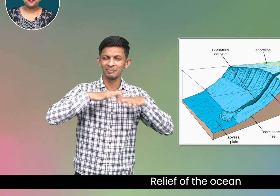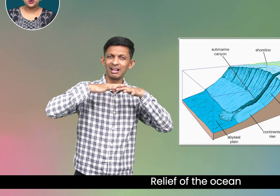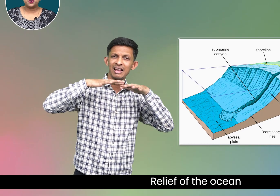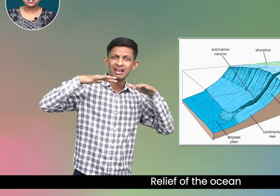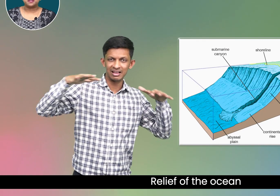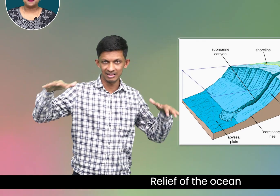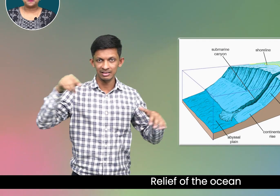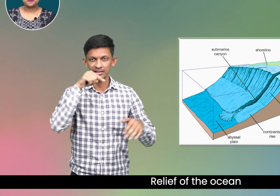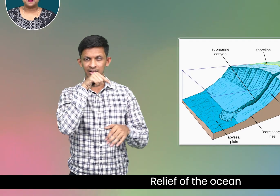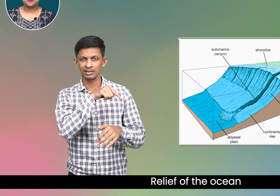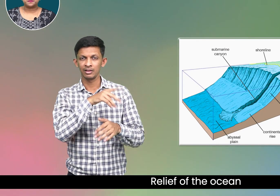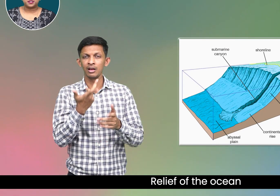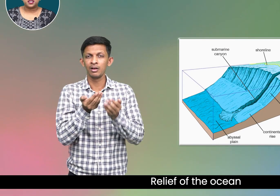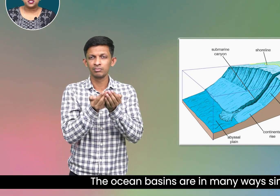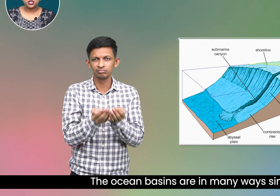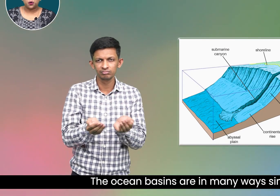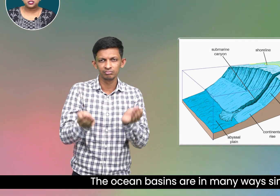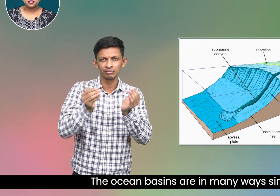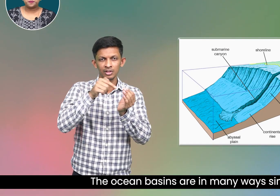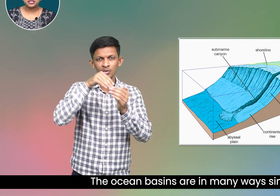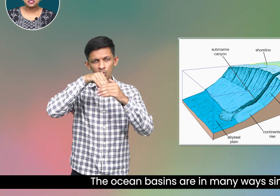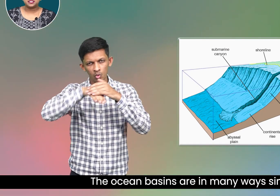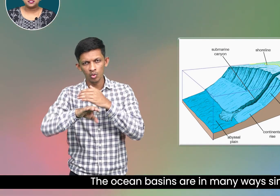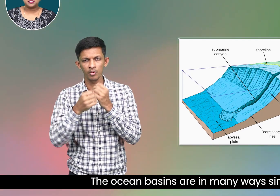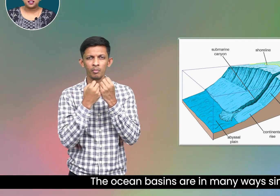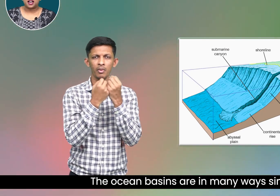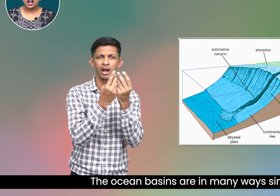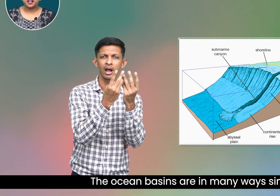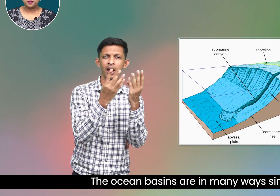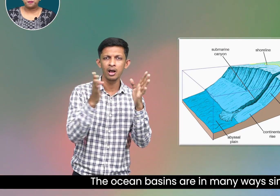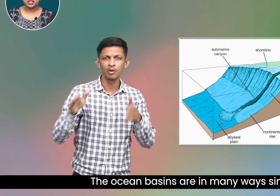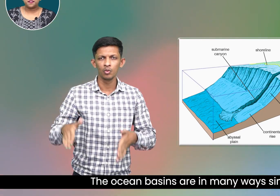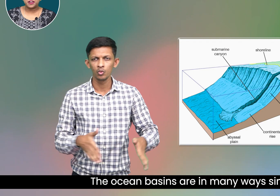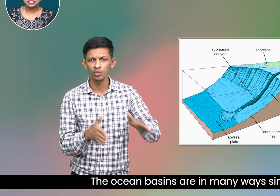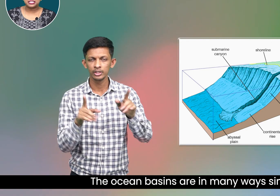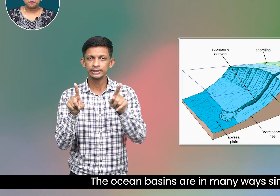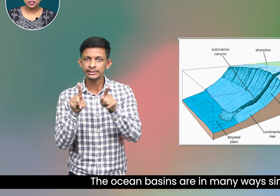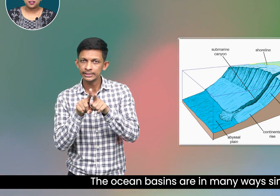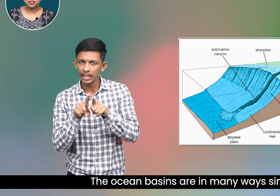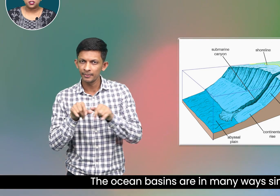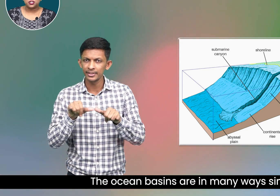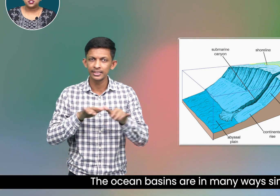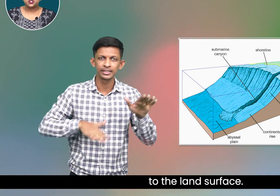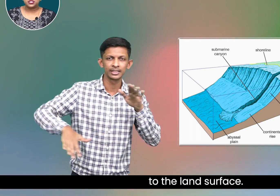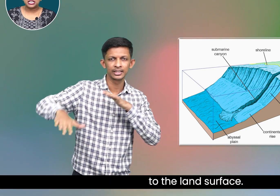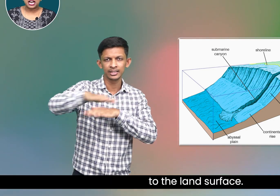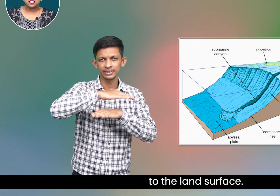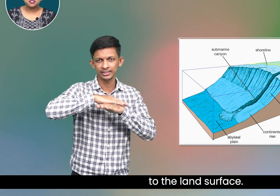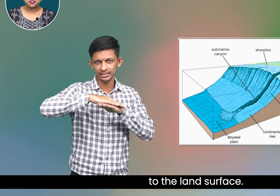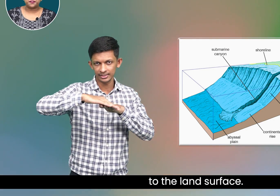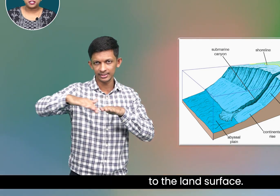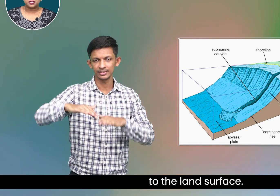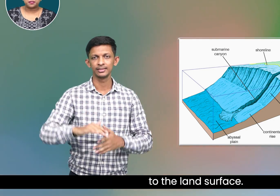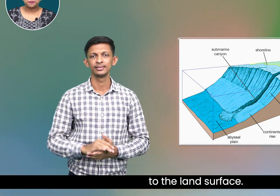Relief of the ocean. The ocean basins are in many ways similar to the